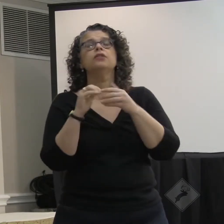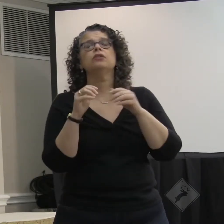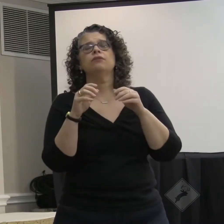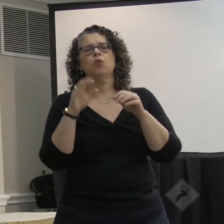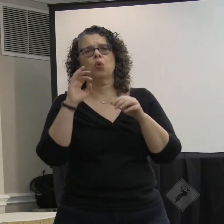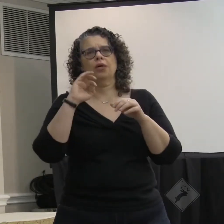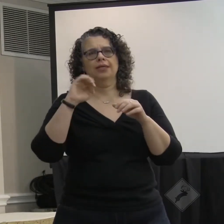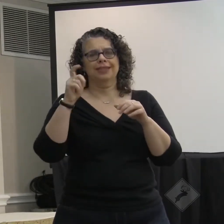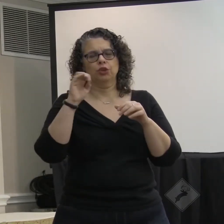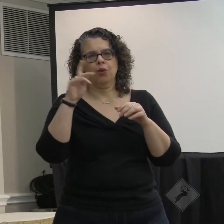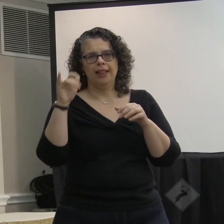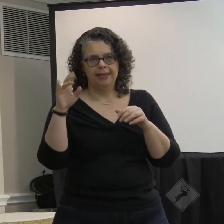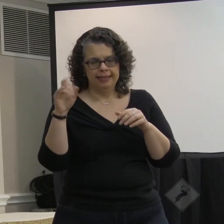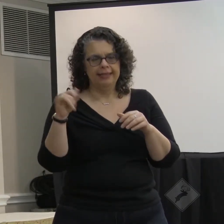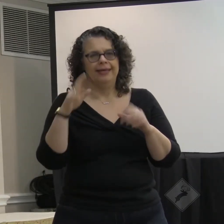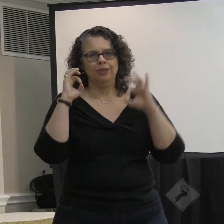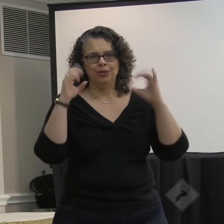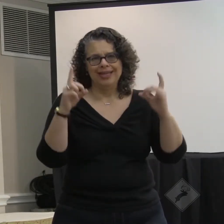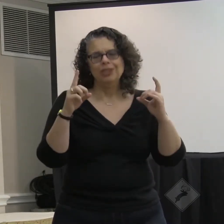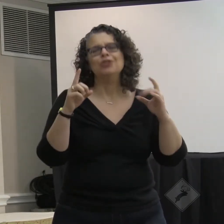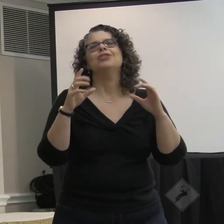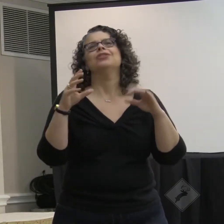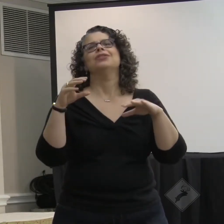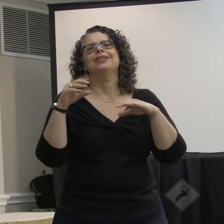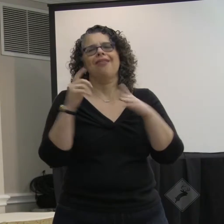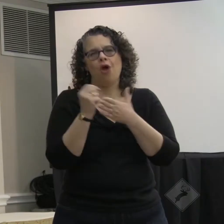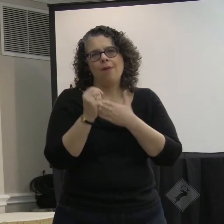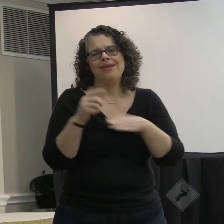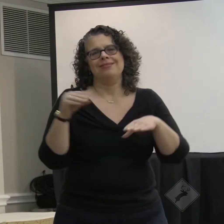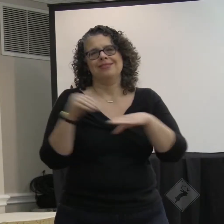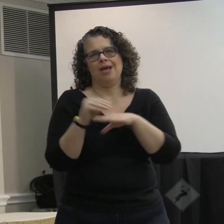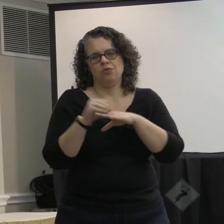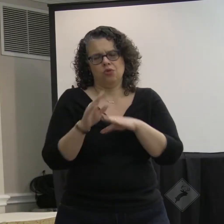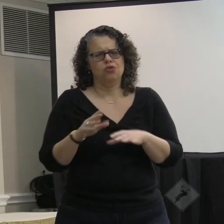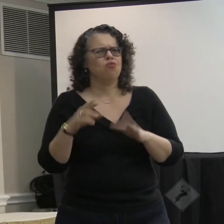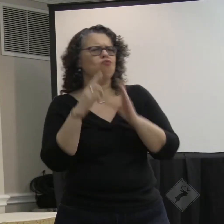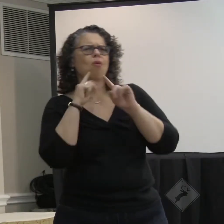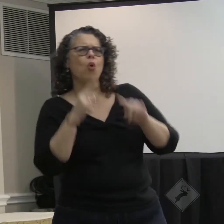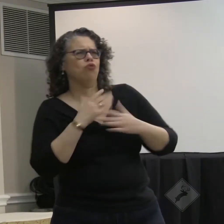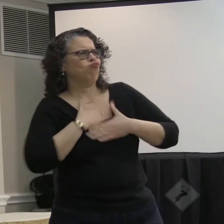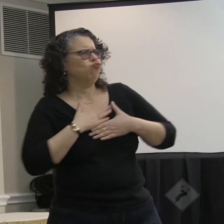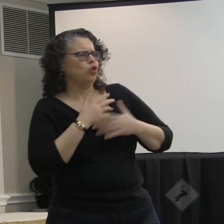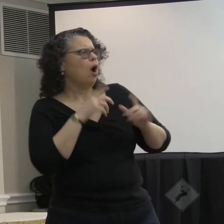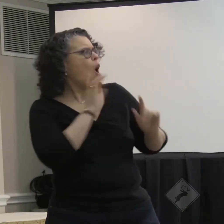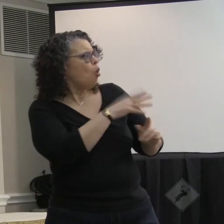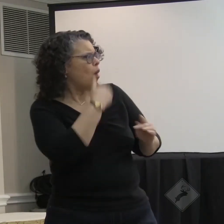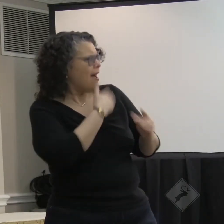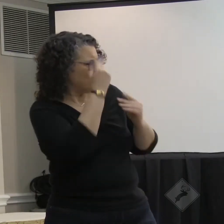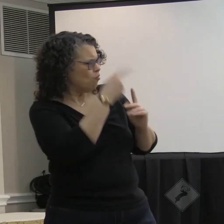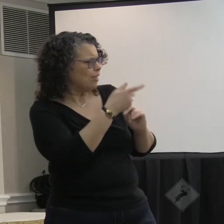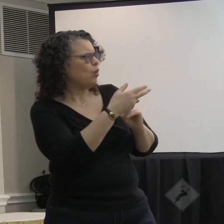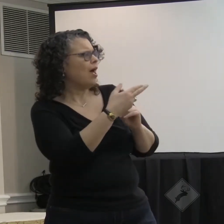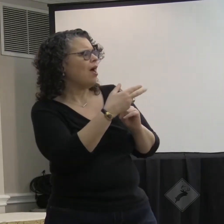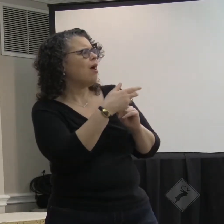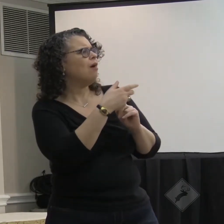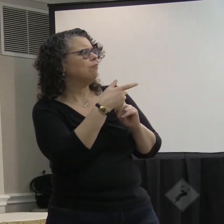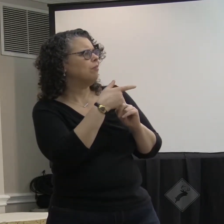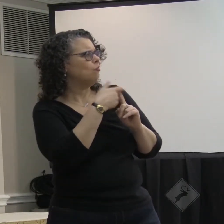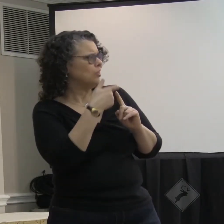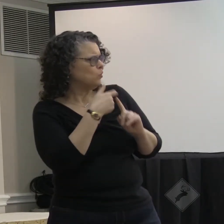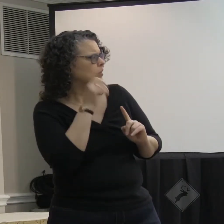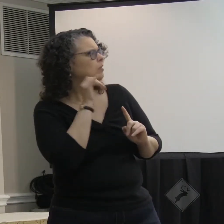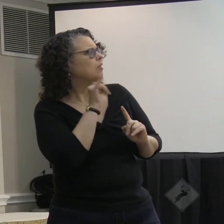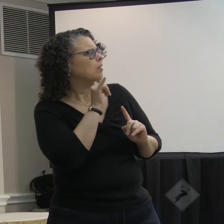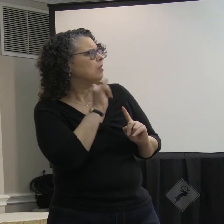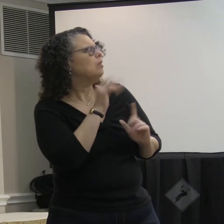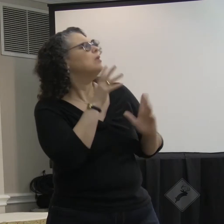Educators, Counselors, and Therapists. Reporters love it when you can be a resource and actually kind of refer them to other groups